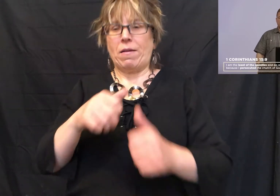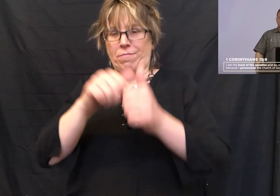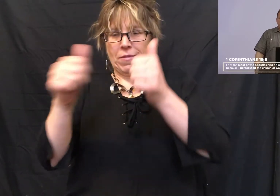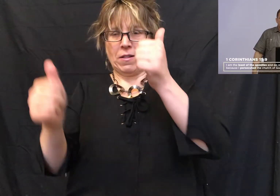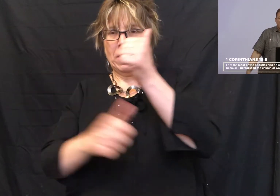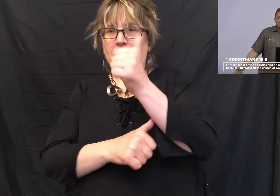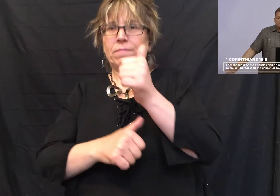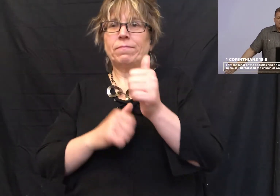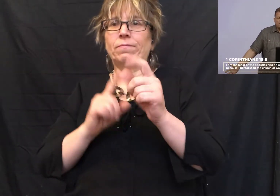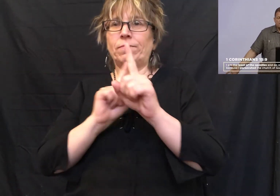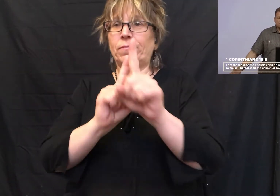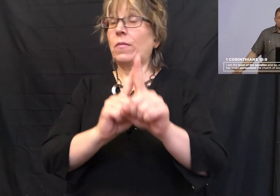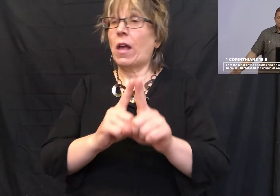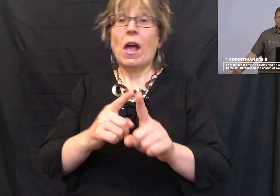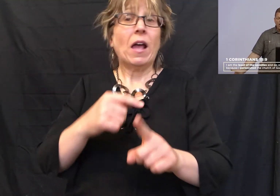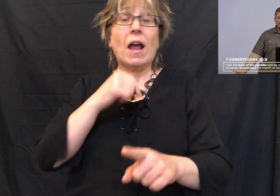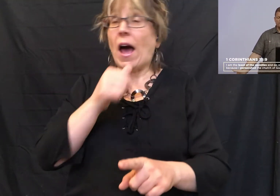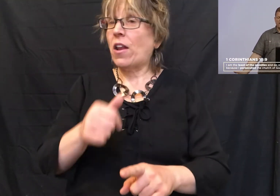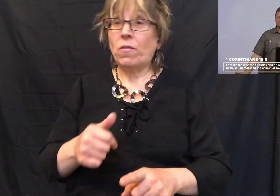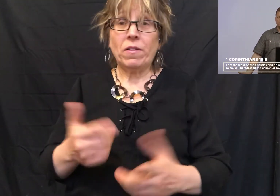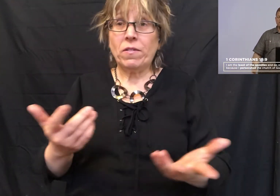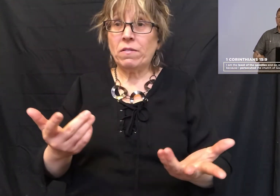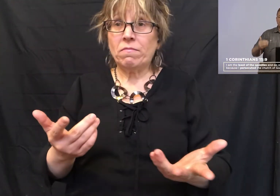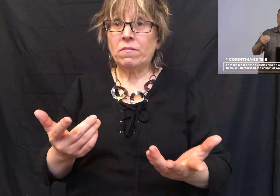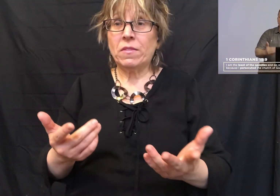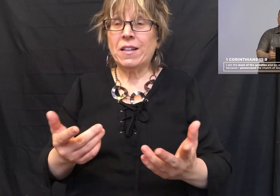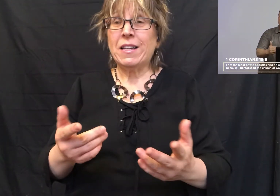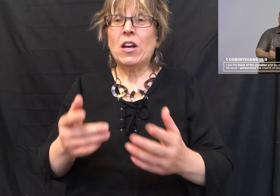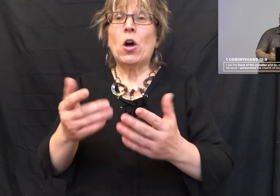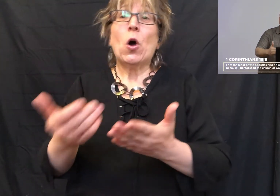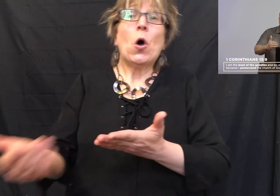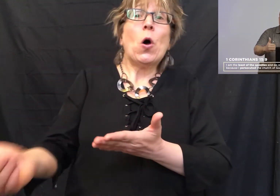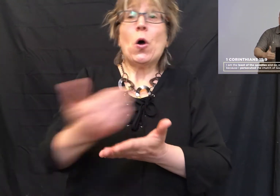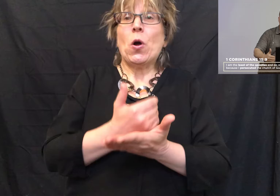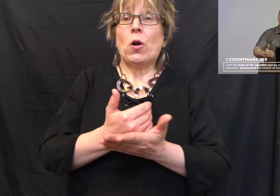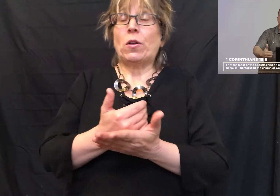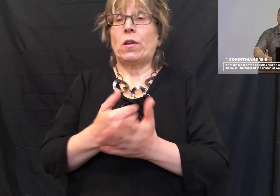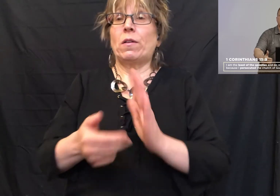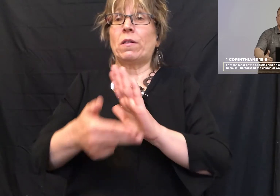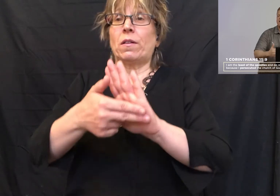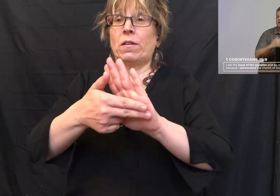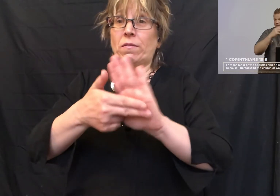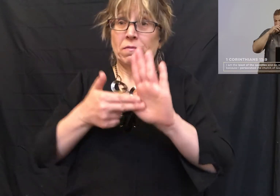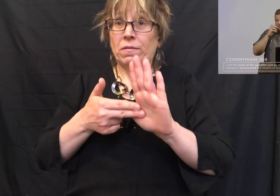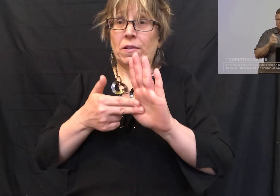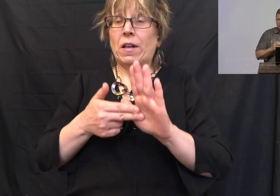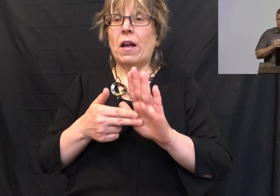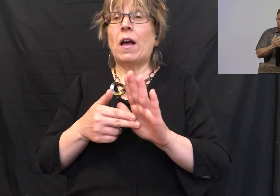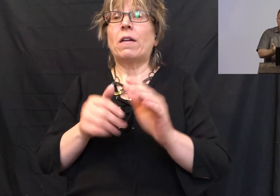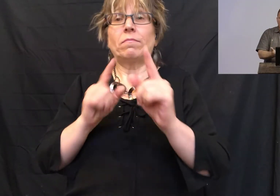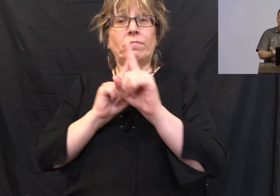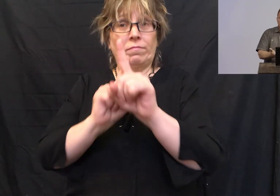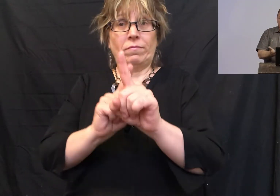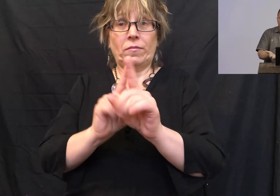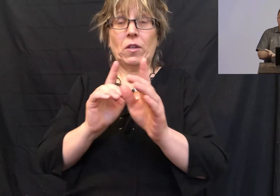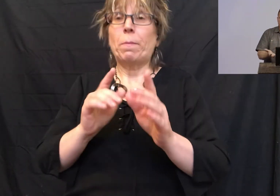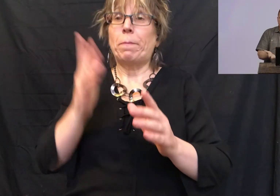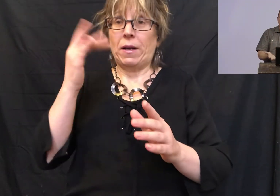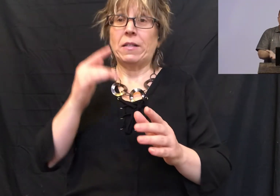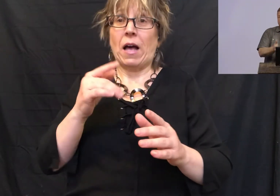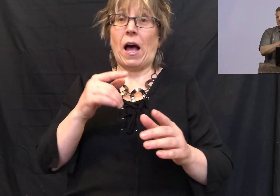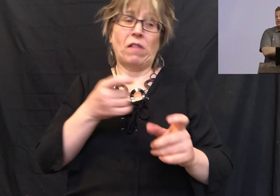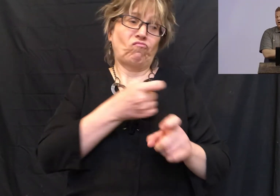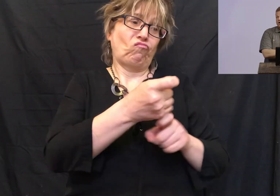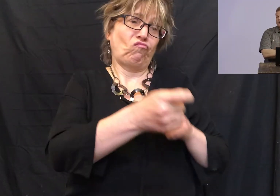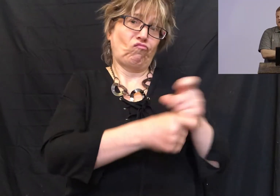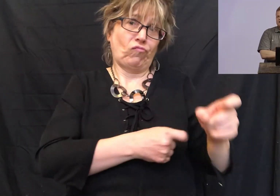apostles, and I do not even deserve to be called an apostle because I persecuted the church of God. Paul, before he was